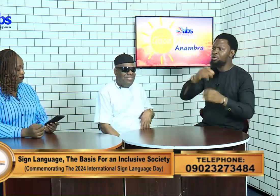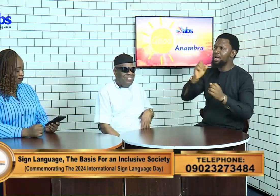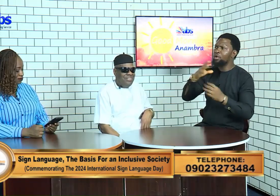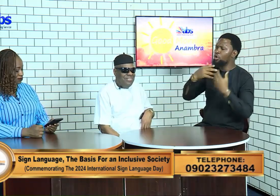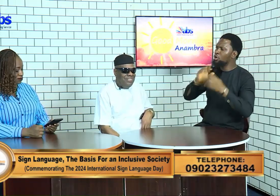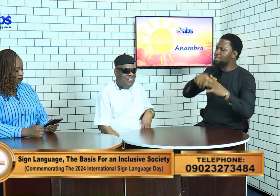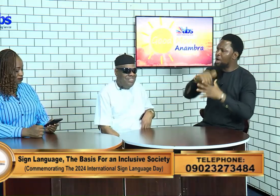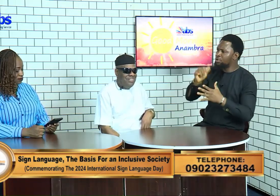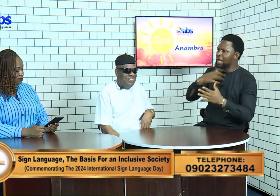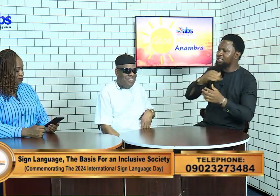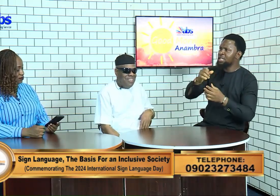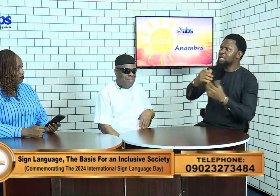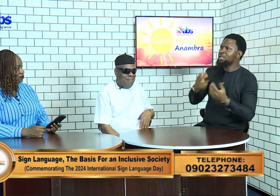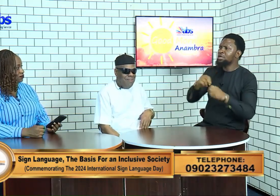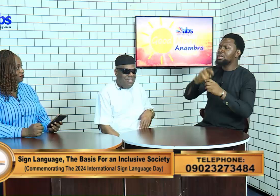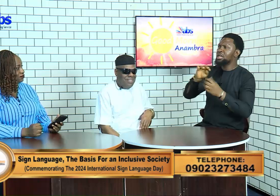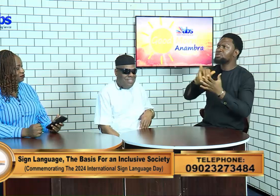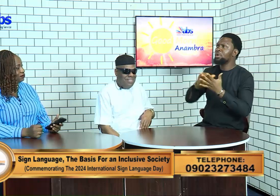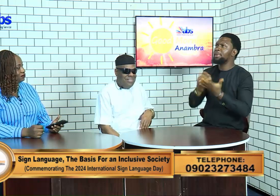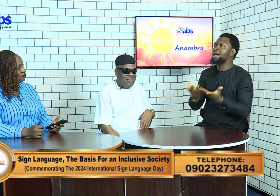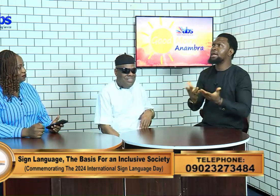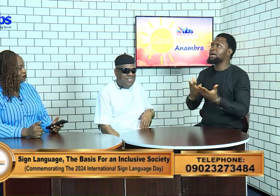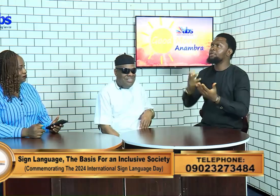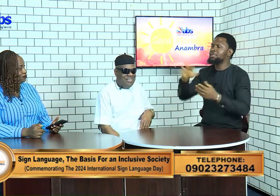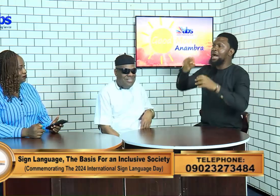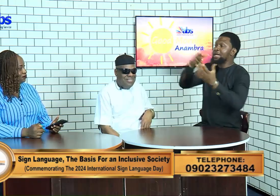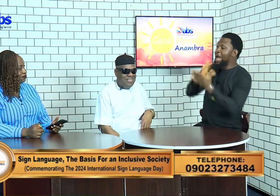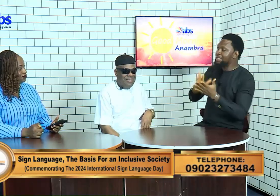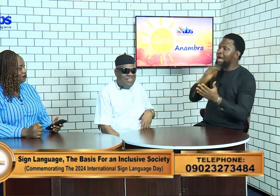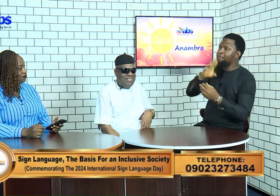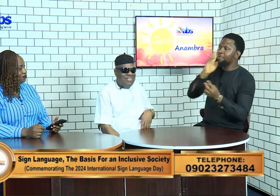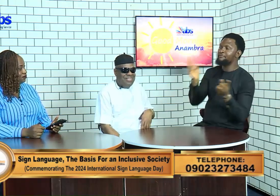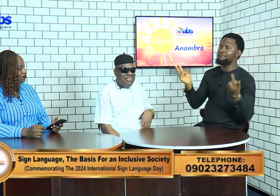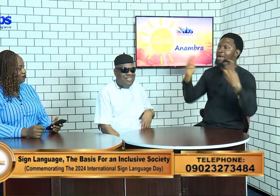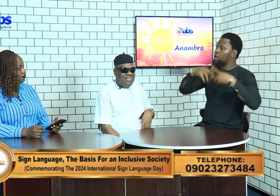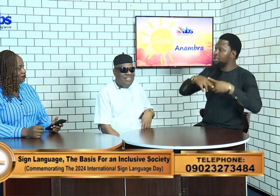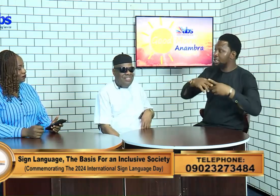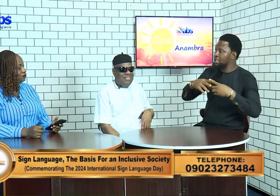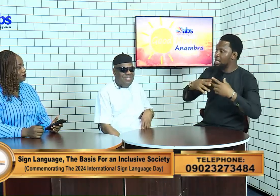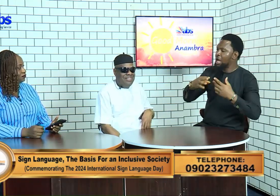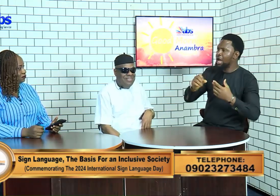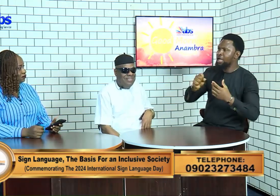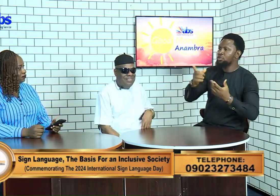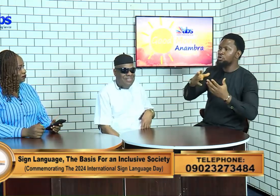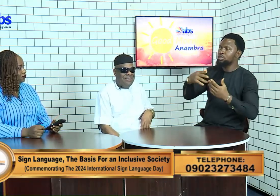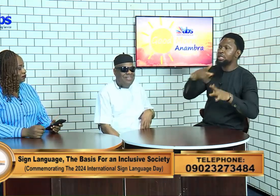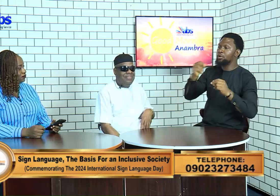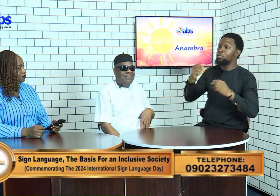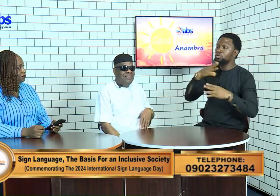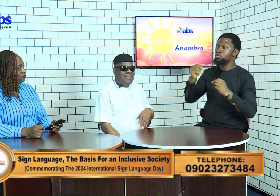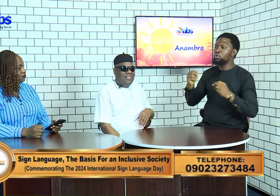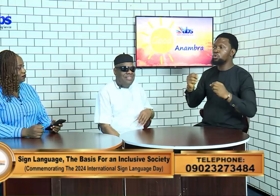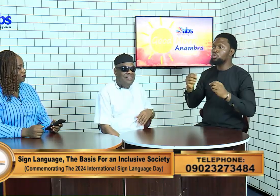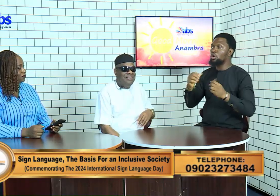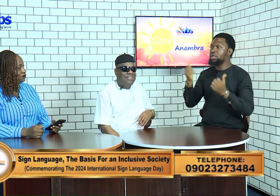and they were lost out. And in a case whereby their rights are being violated, and there